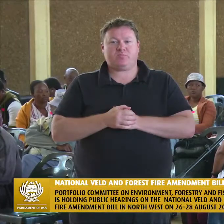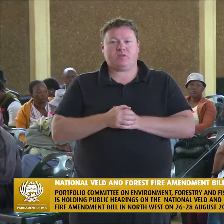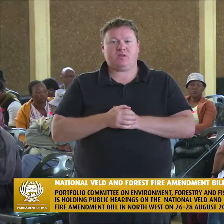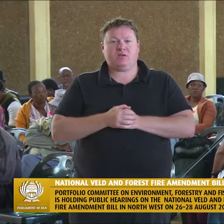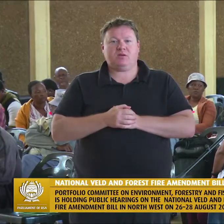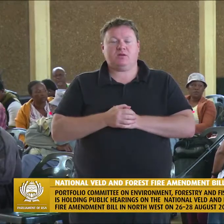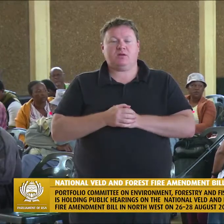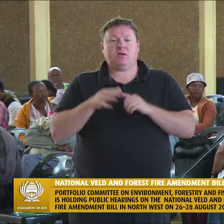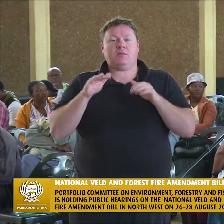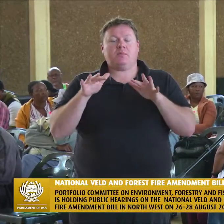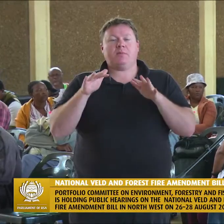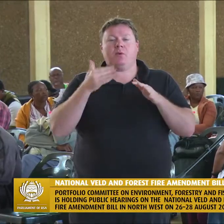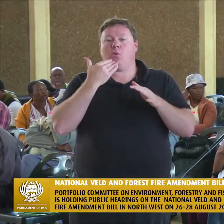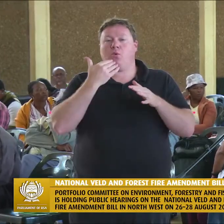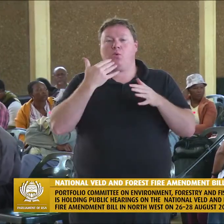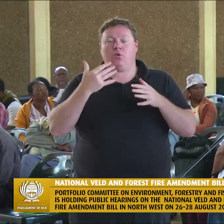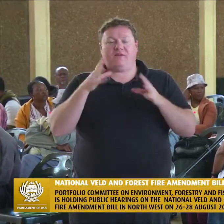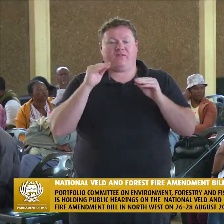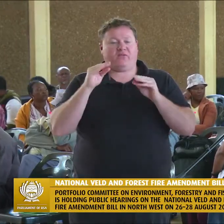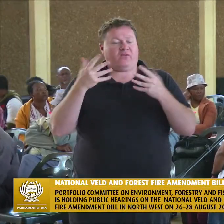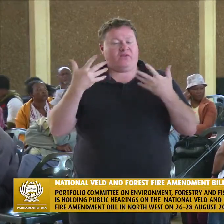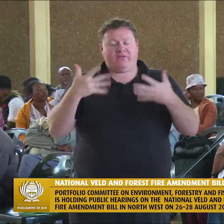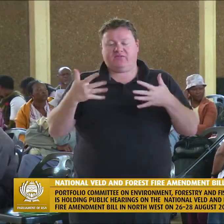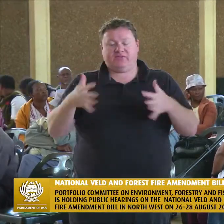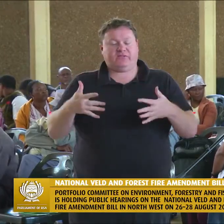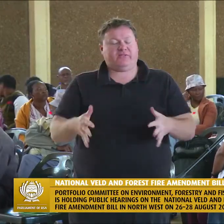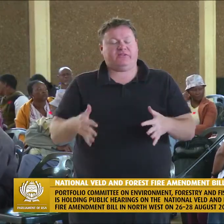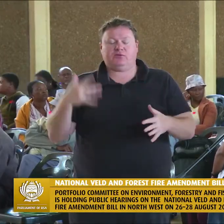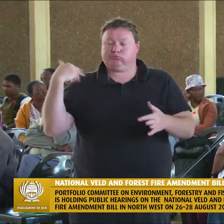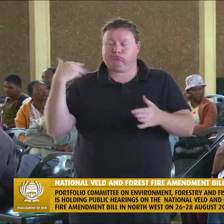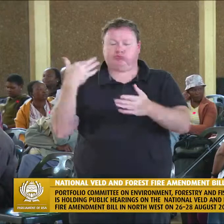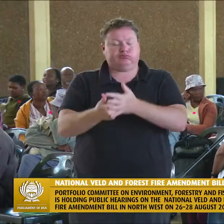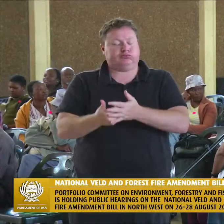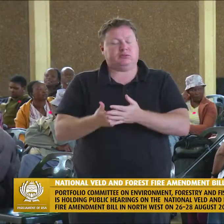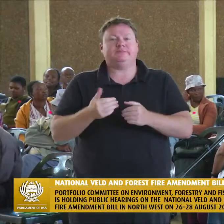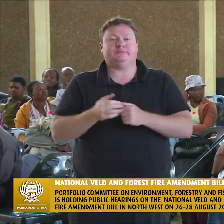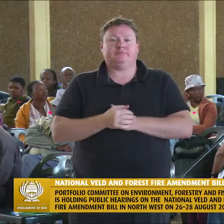the people who have already spoken have already said